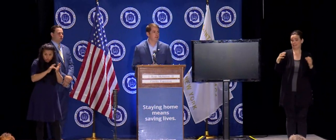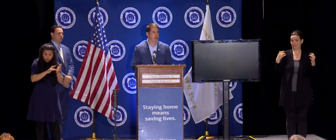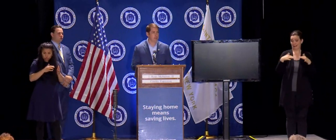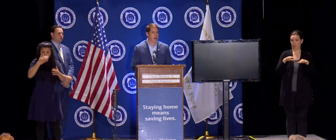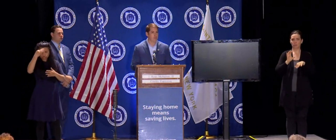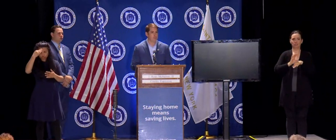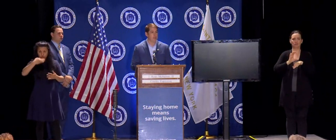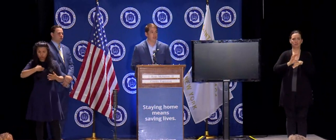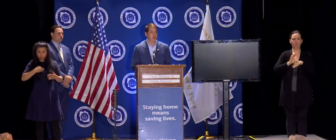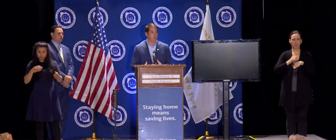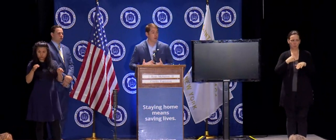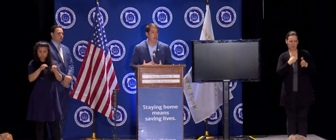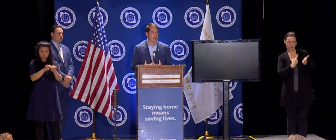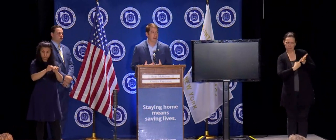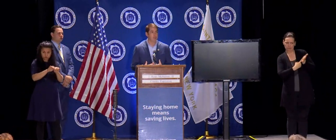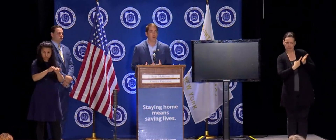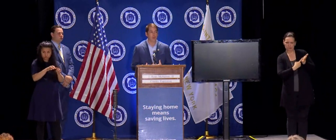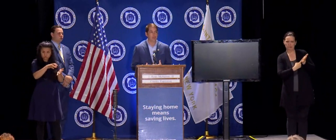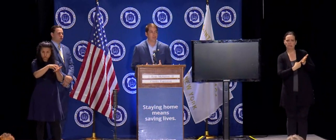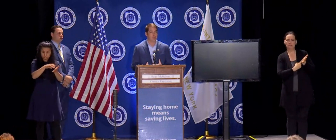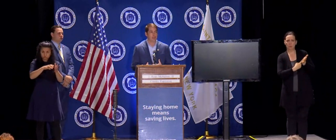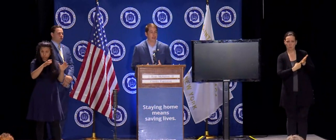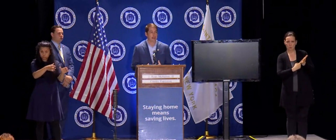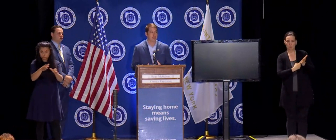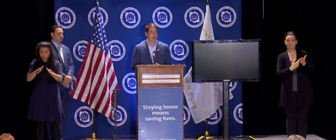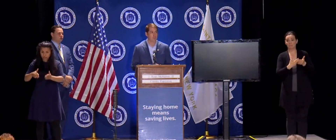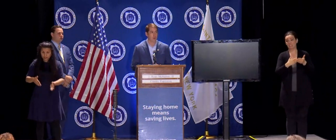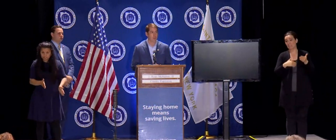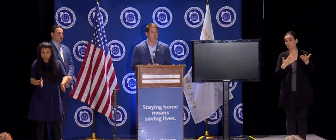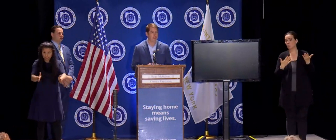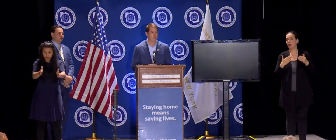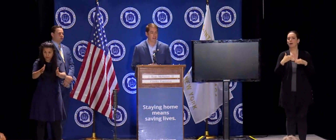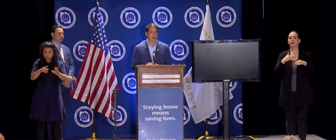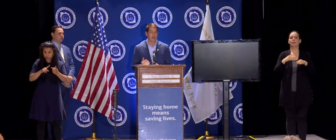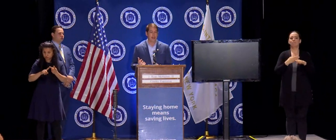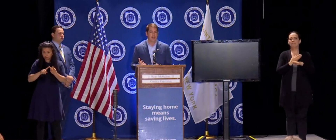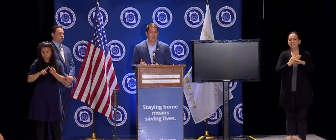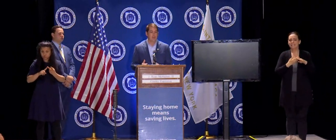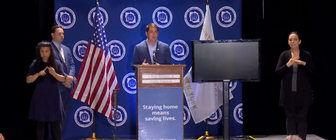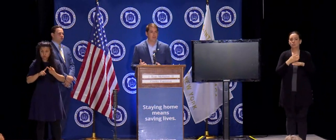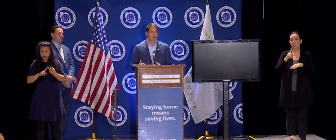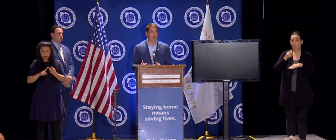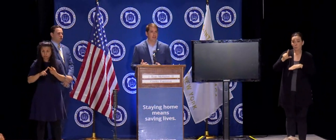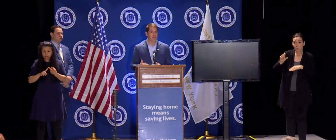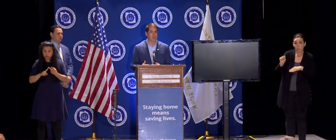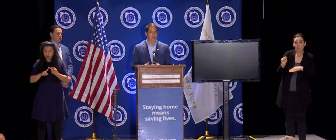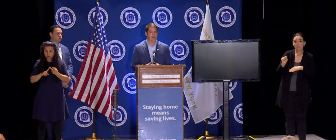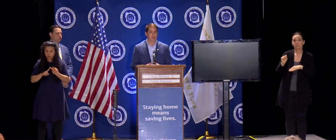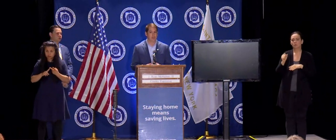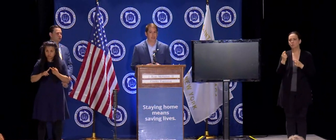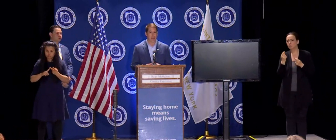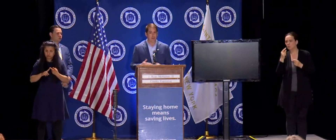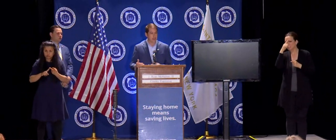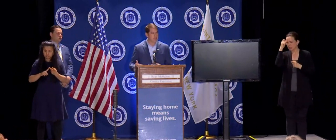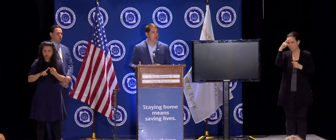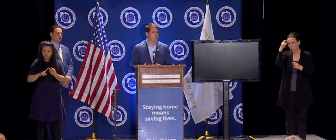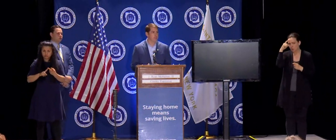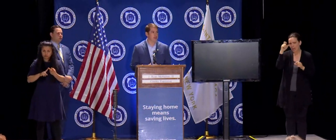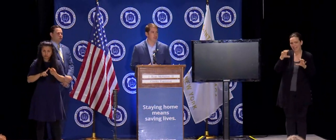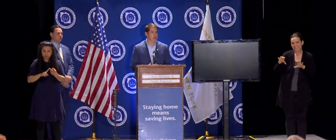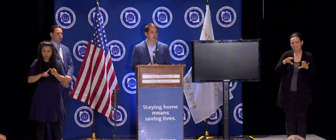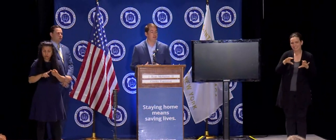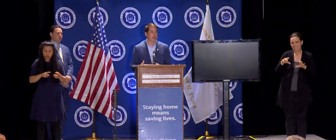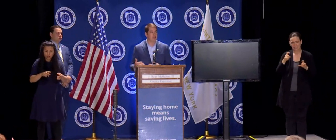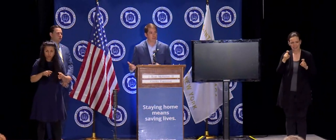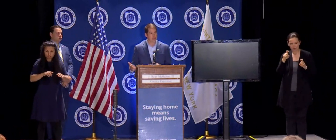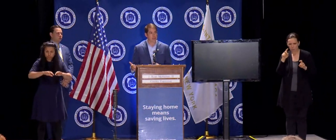county executive talked about beaches. We're looking at our pools and what we might do there. And you know, for us, there's the health consideration,